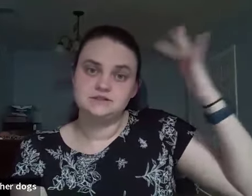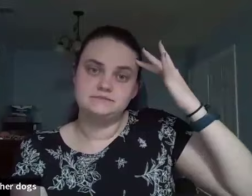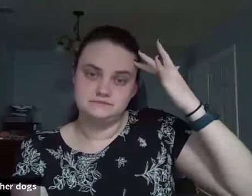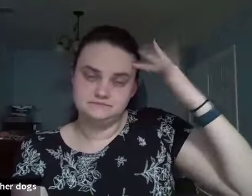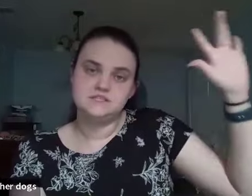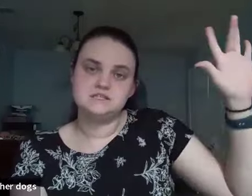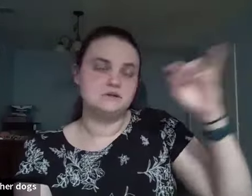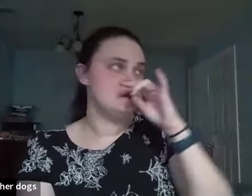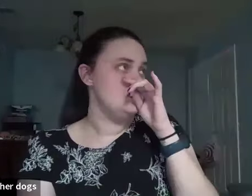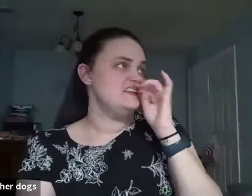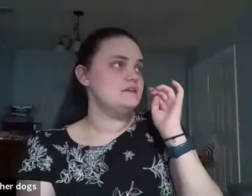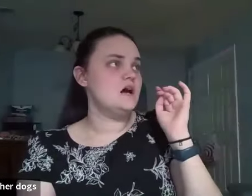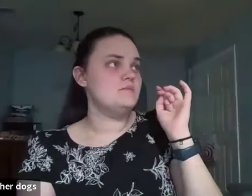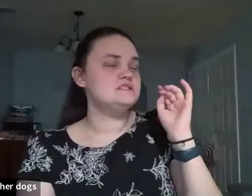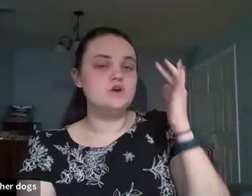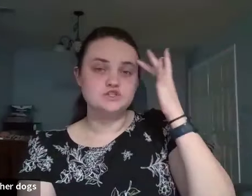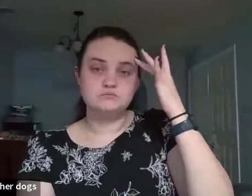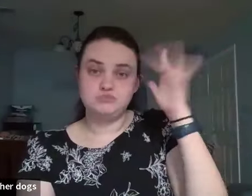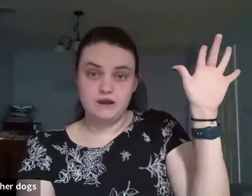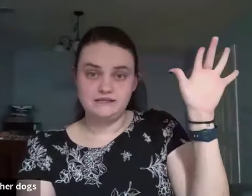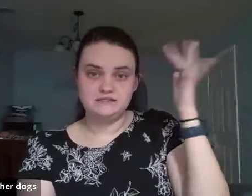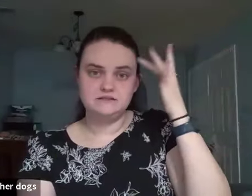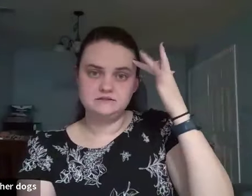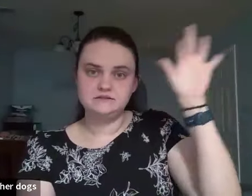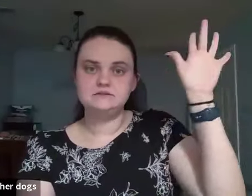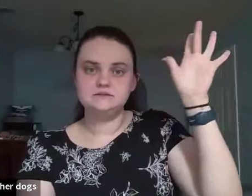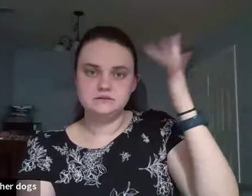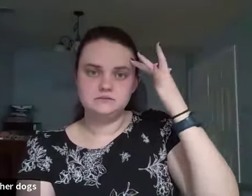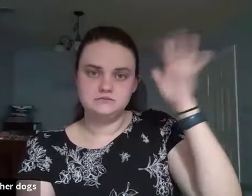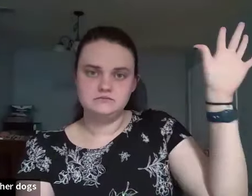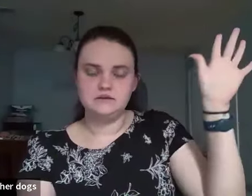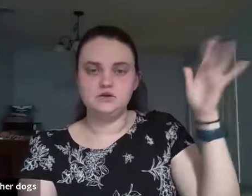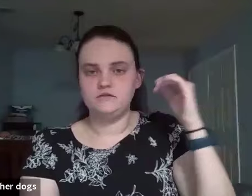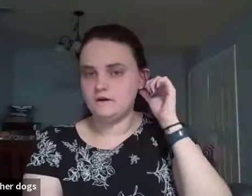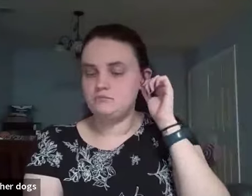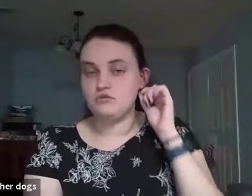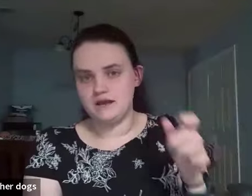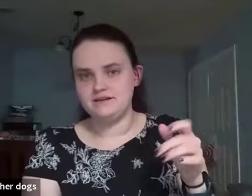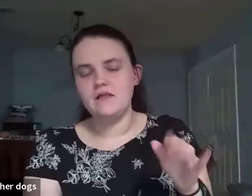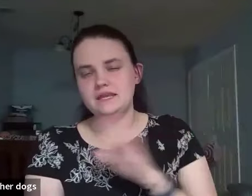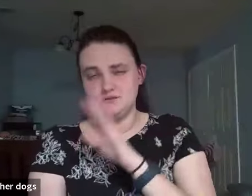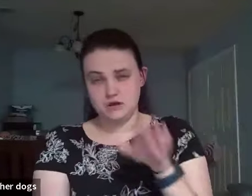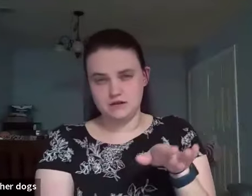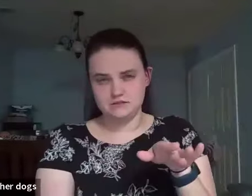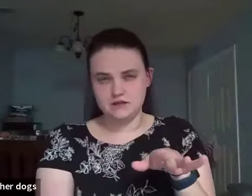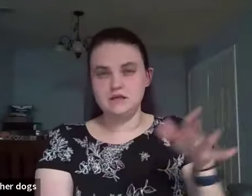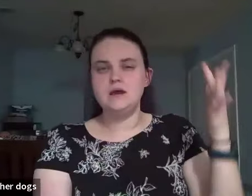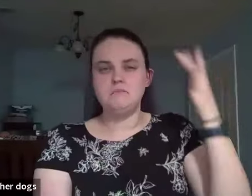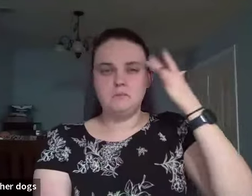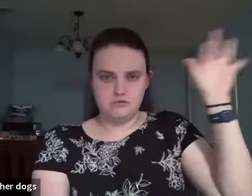smart, smart. This is also bright. Like you're very bright. Not like it's bright outside, but